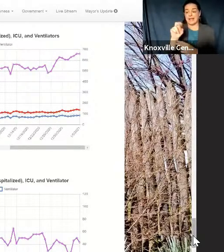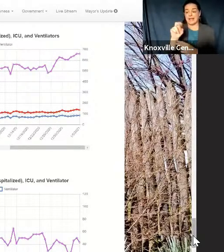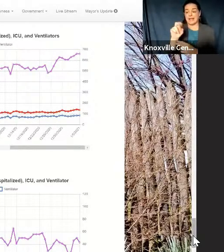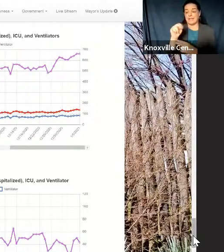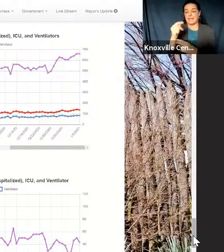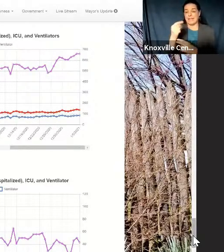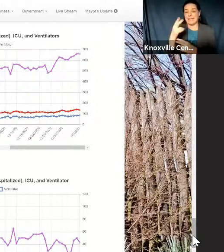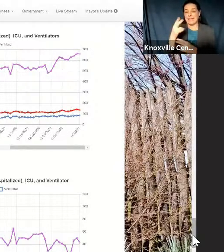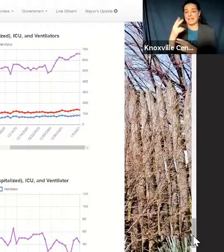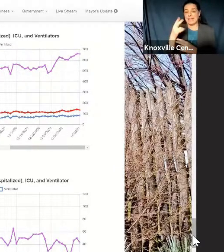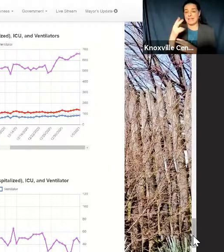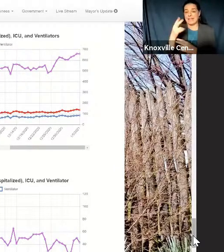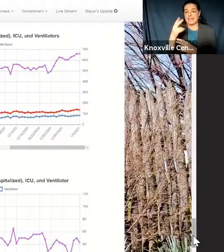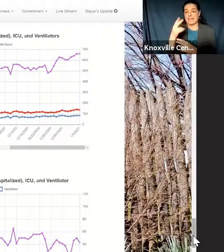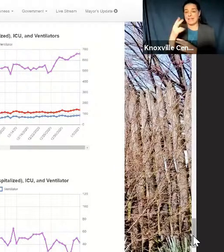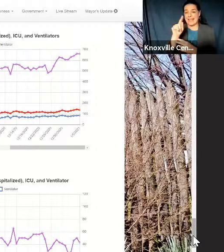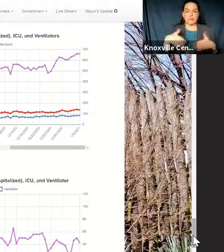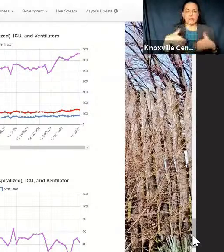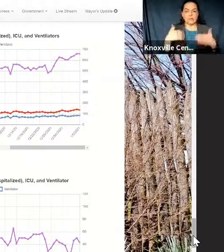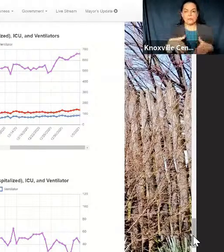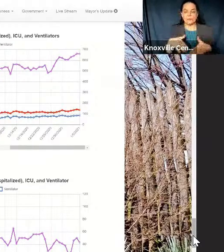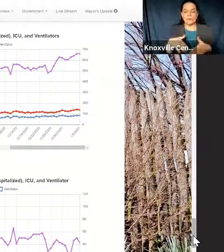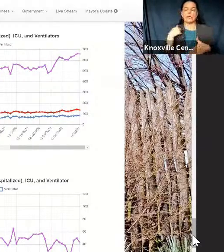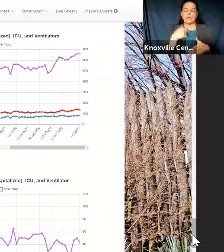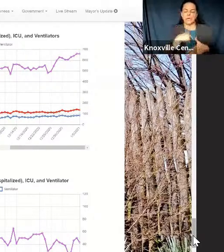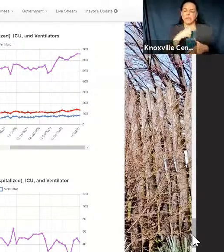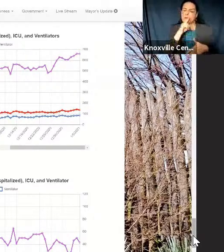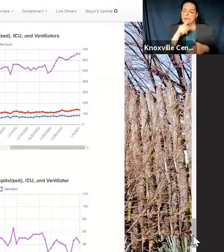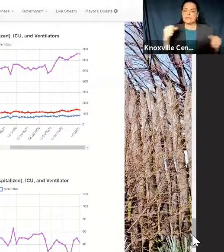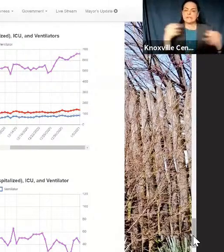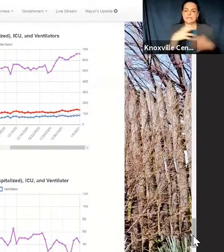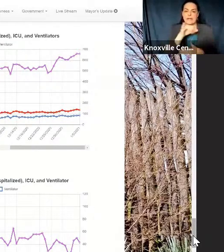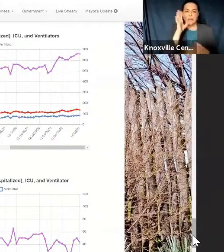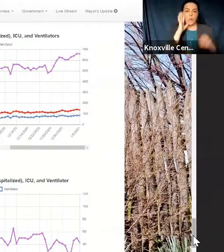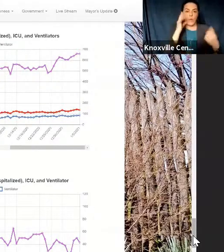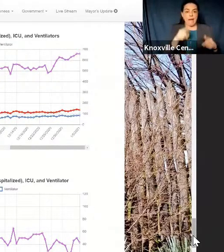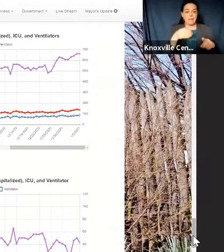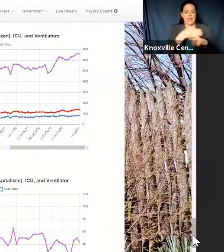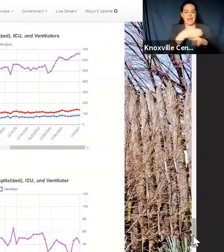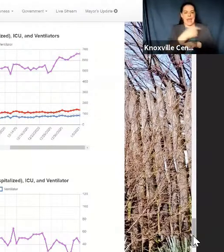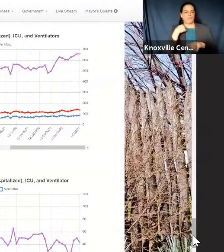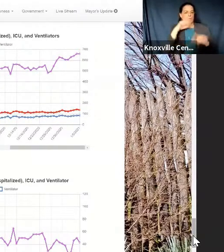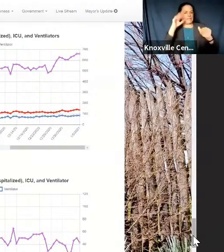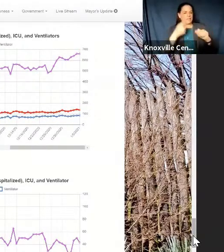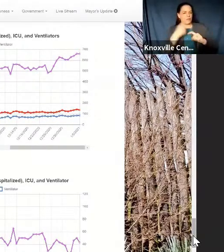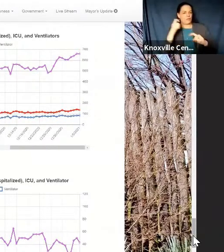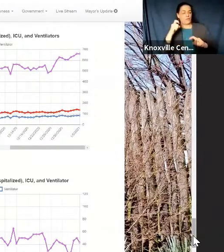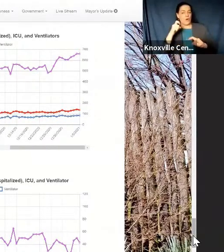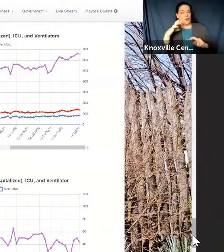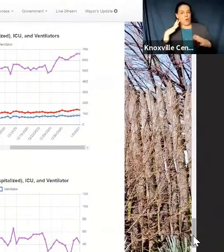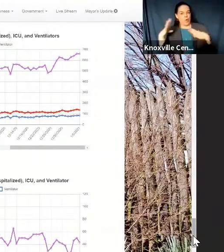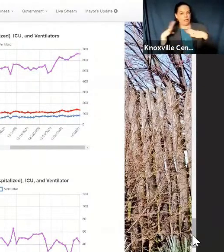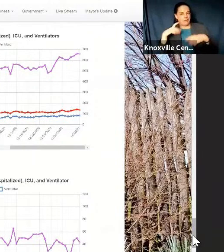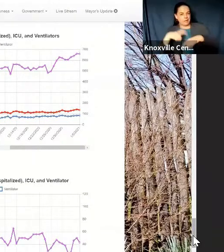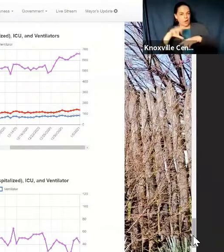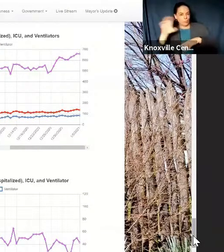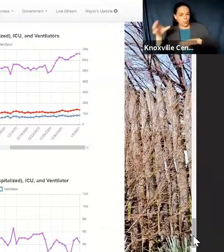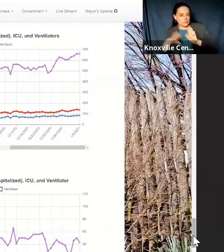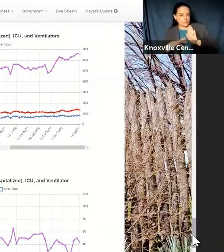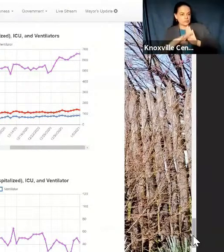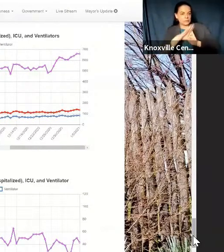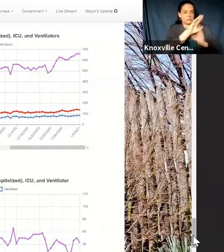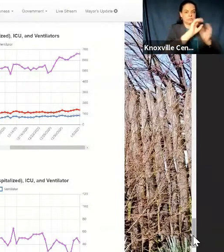hit all-time highs. This is exactly what we feared would happen after expected surges from the